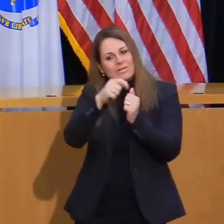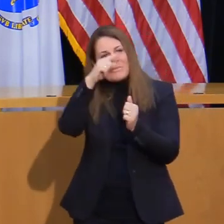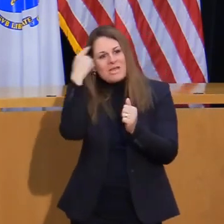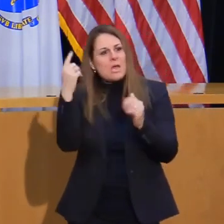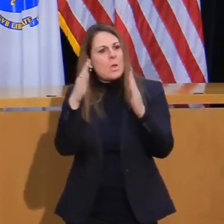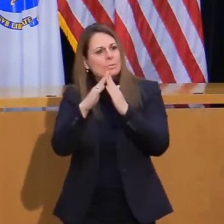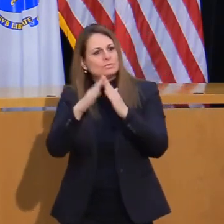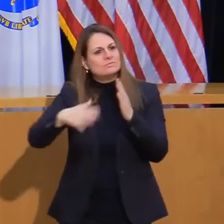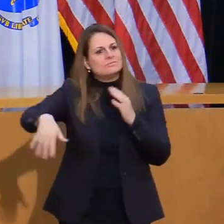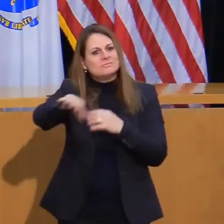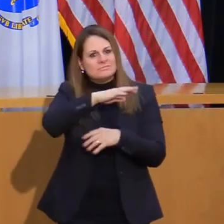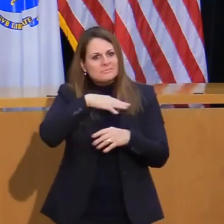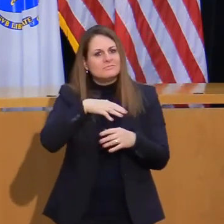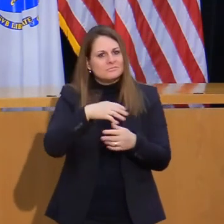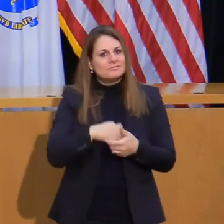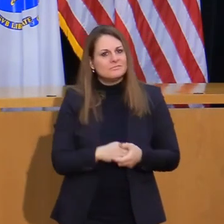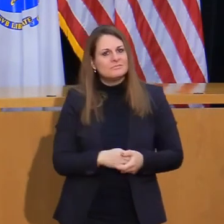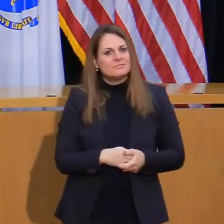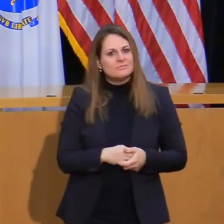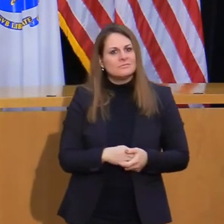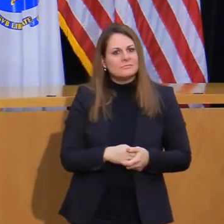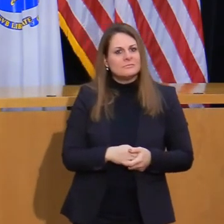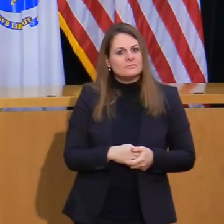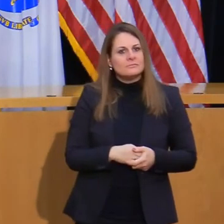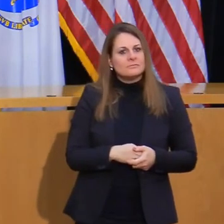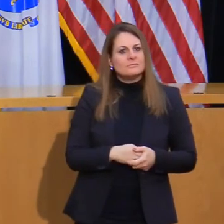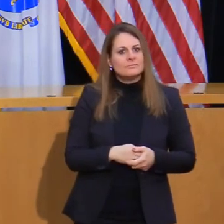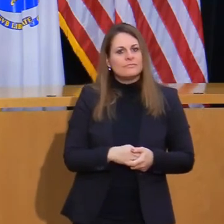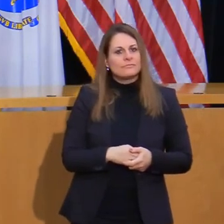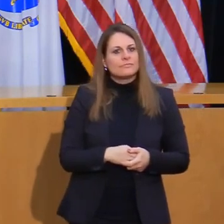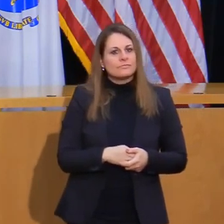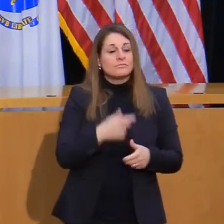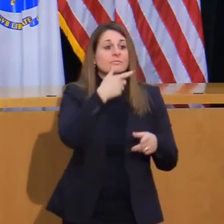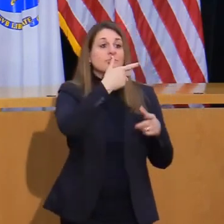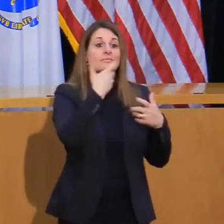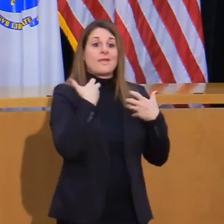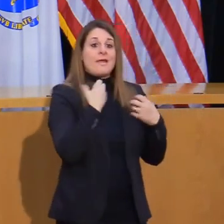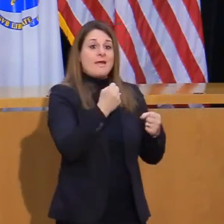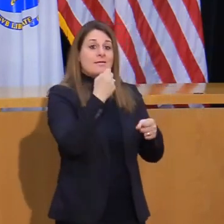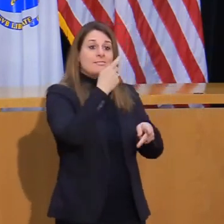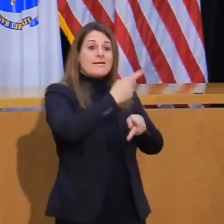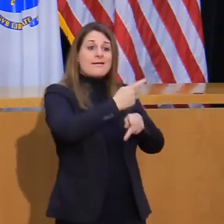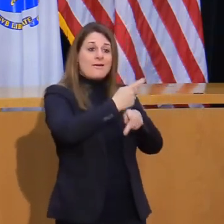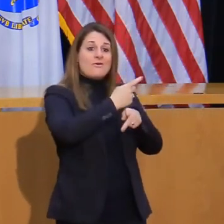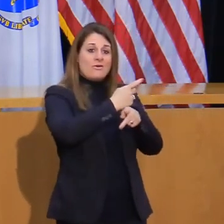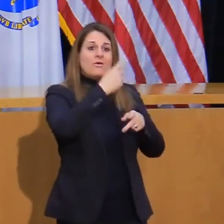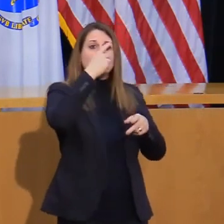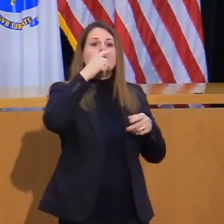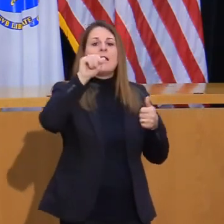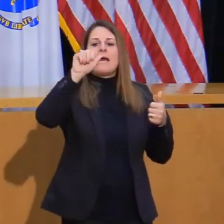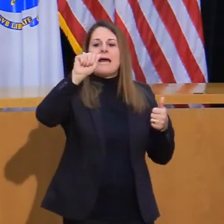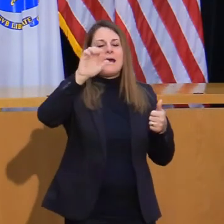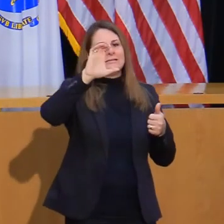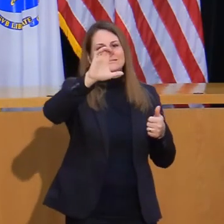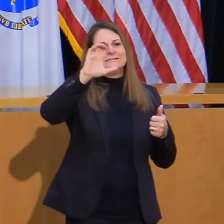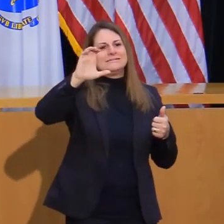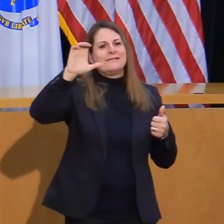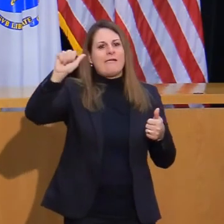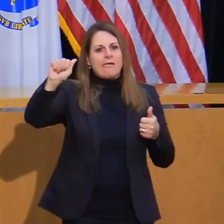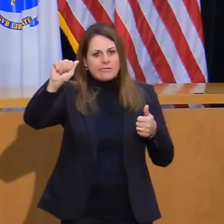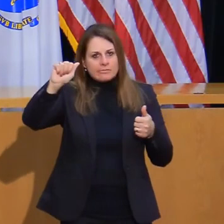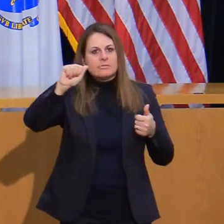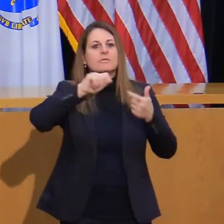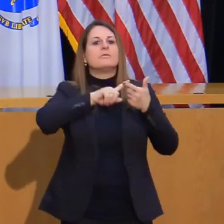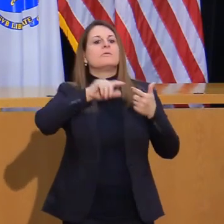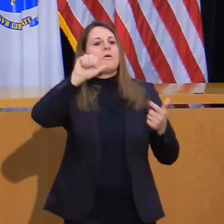for All, which will go door to door and make calls in several languages to help answer questions about vaccines and assist people